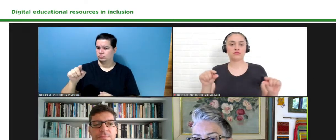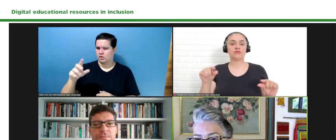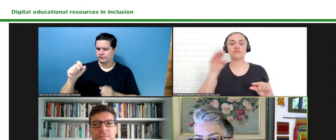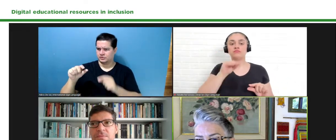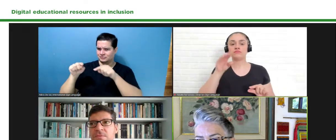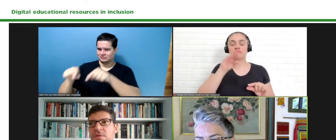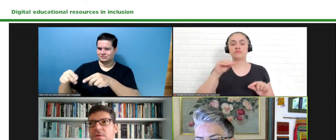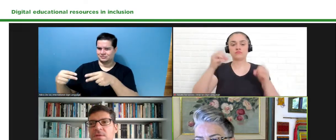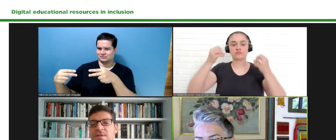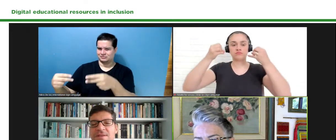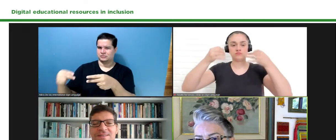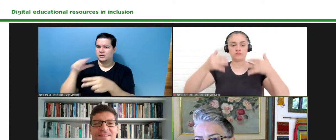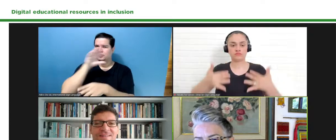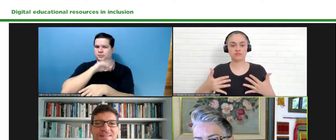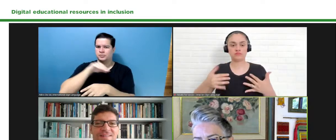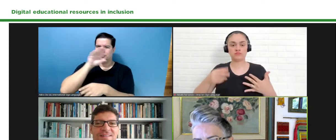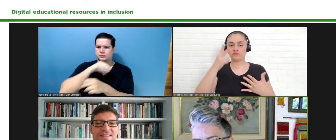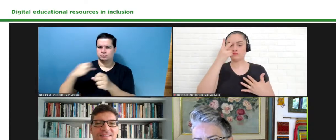have been